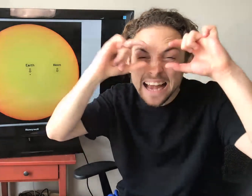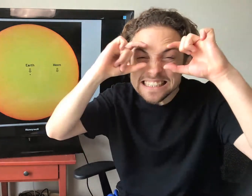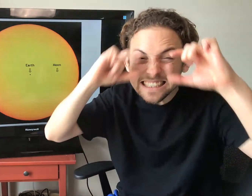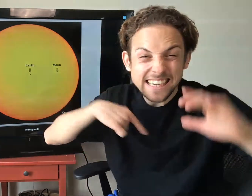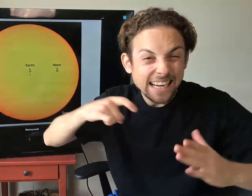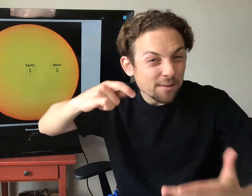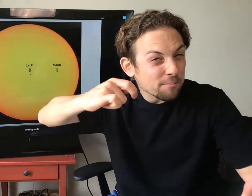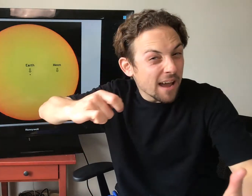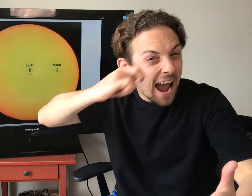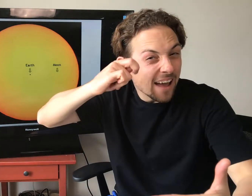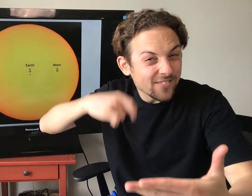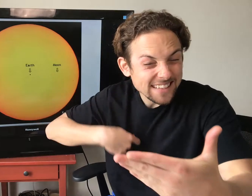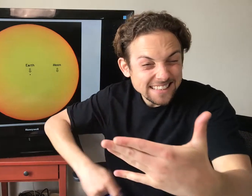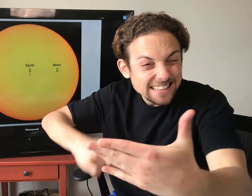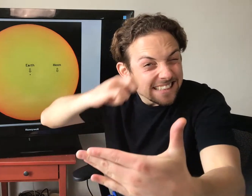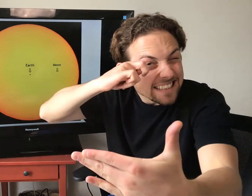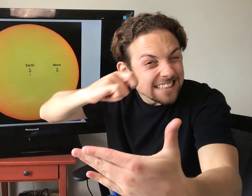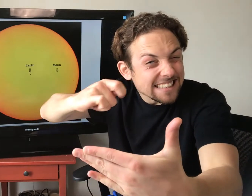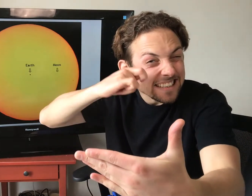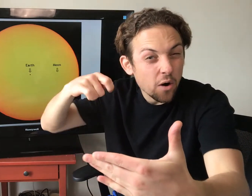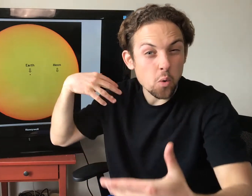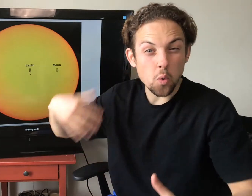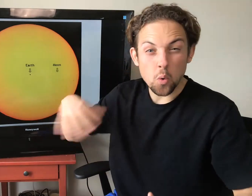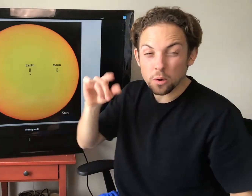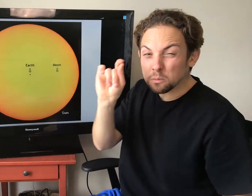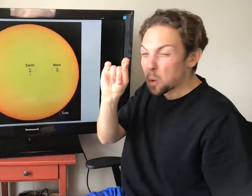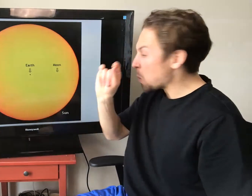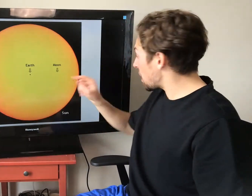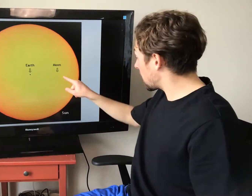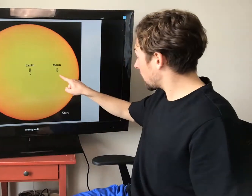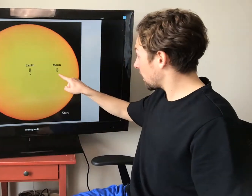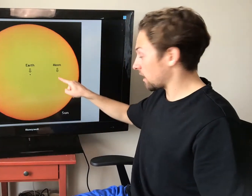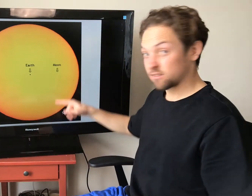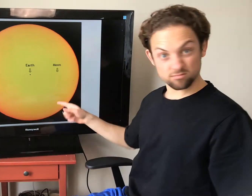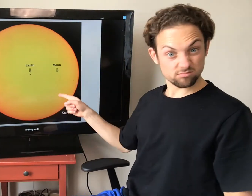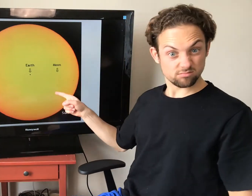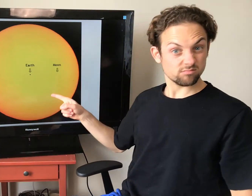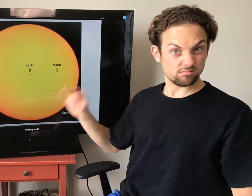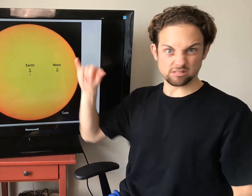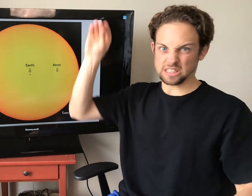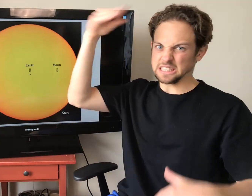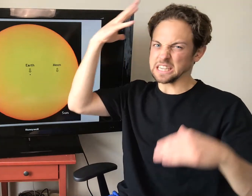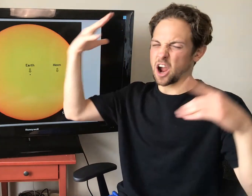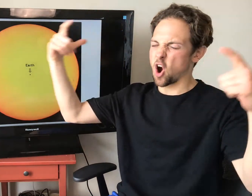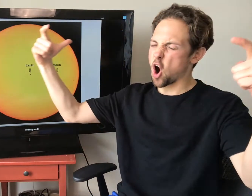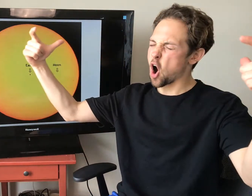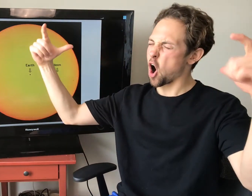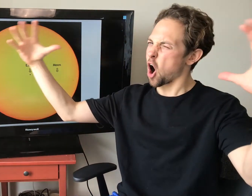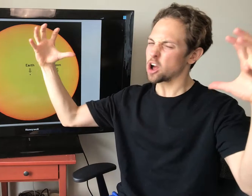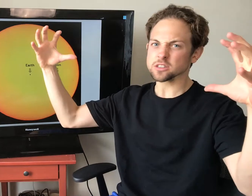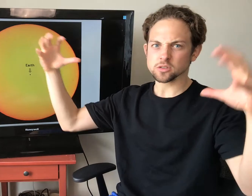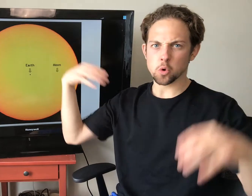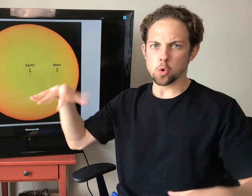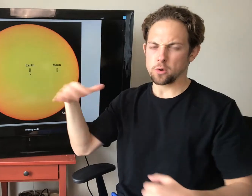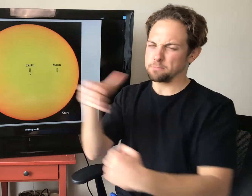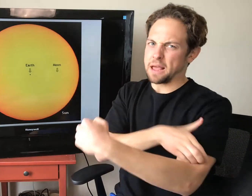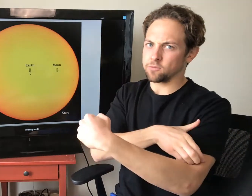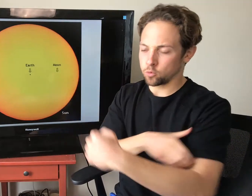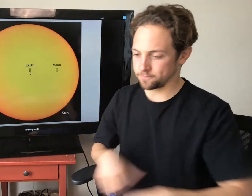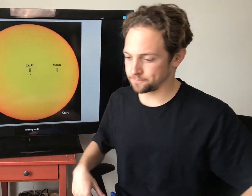smaller. I need a magnifying glass to see that. That thing is so small. Our